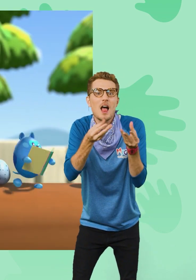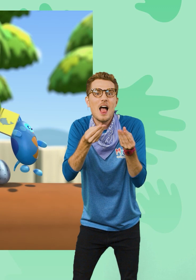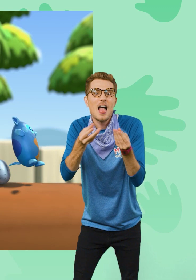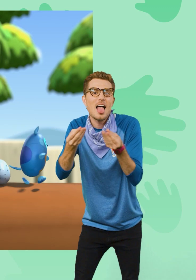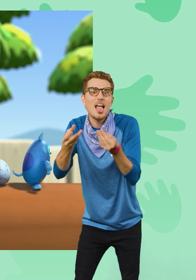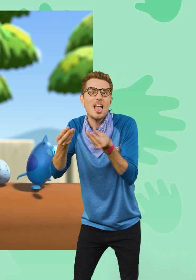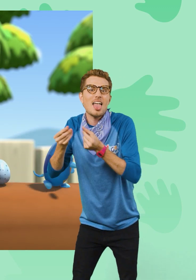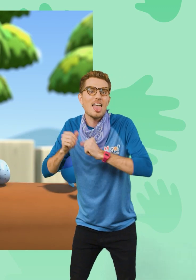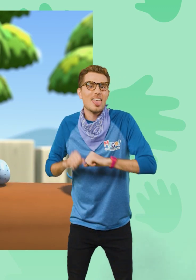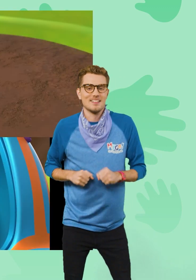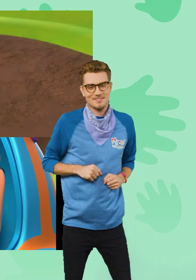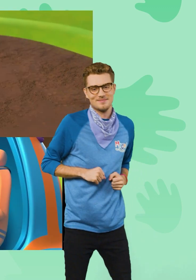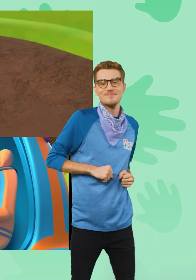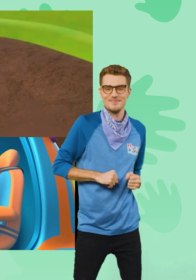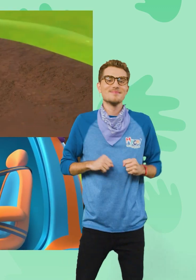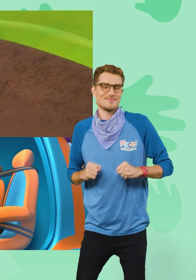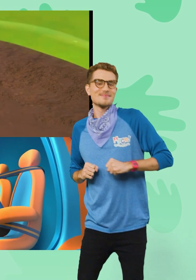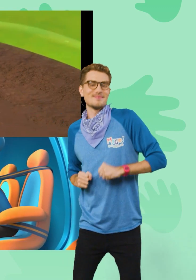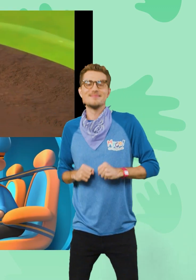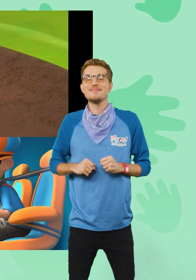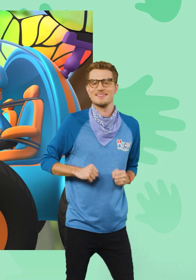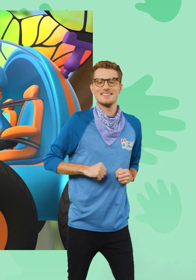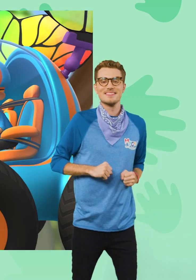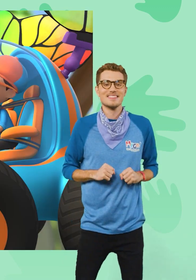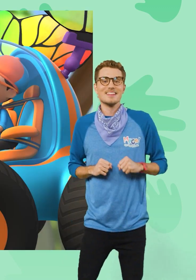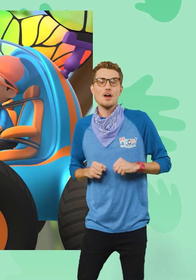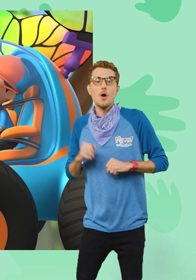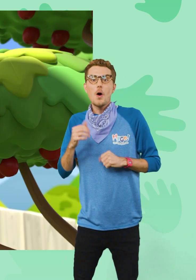Time to get the mud.